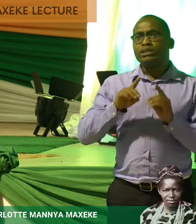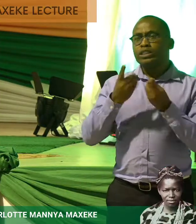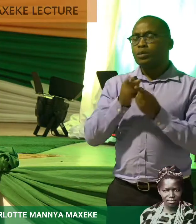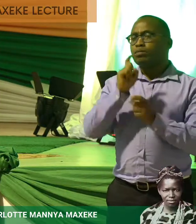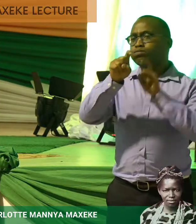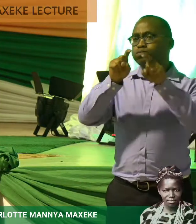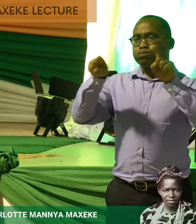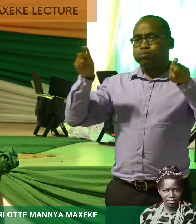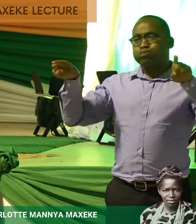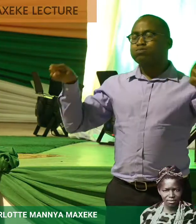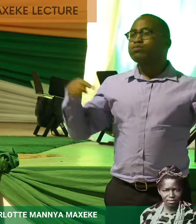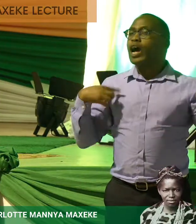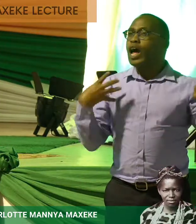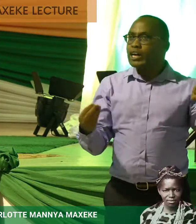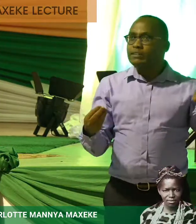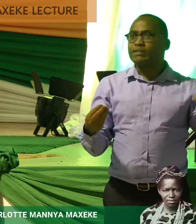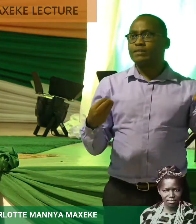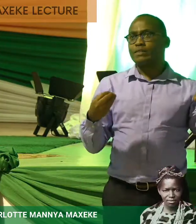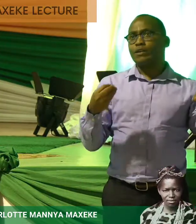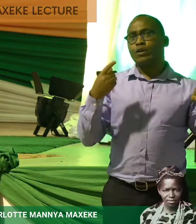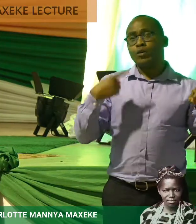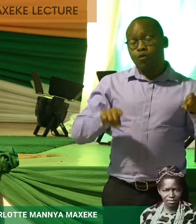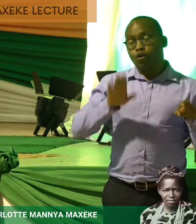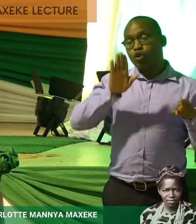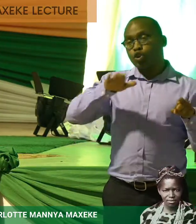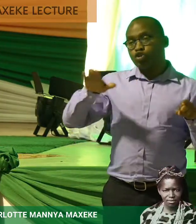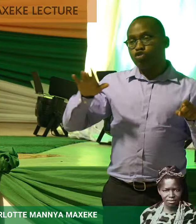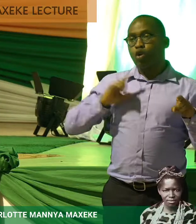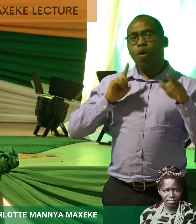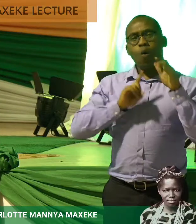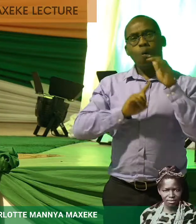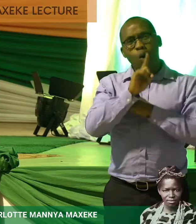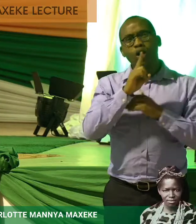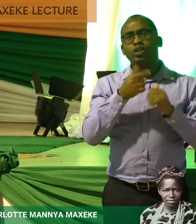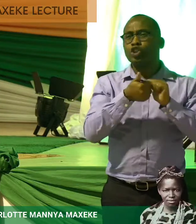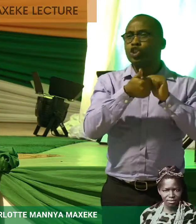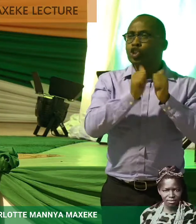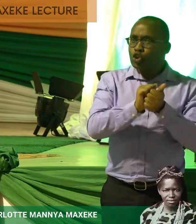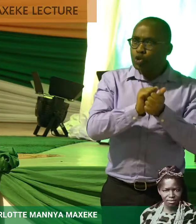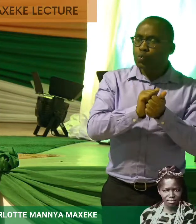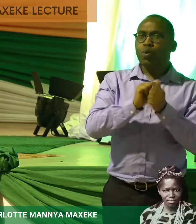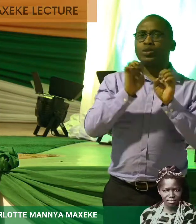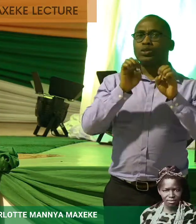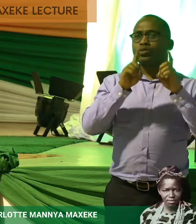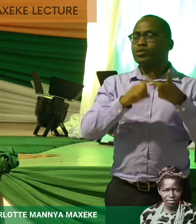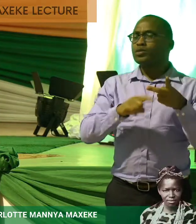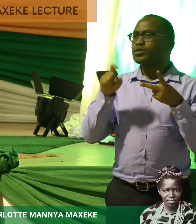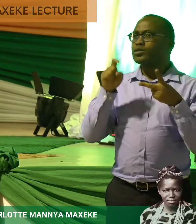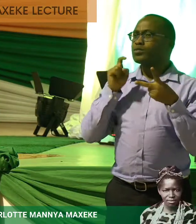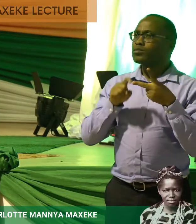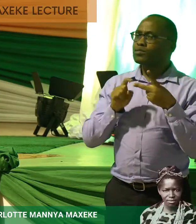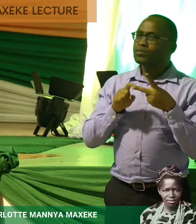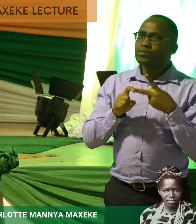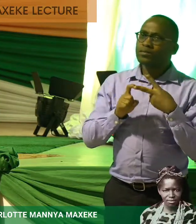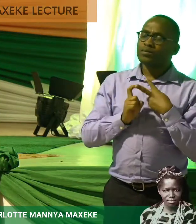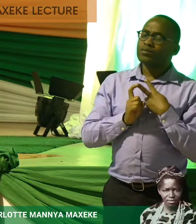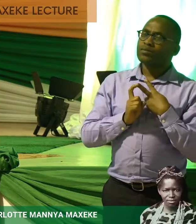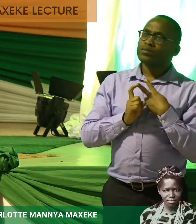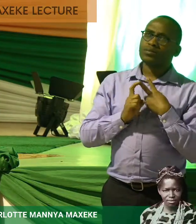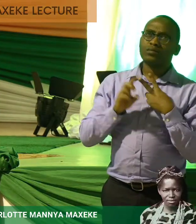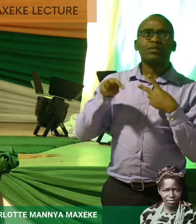ndikulo zikhona ibhasari zabantwana abafuna uyokufundela ezemidlalo nabafuna